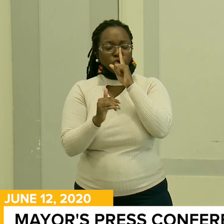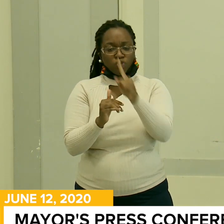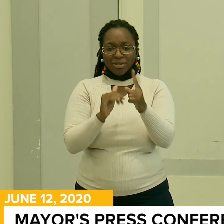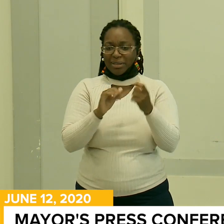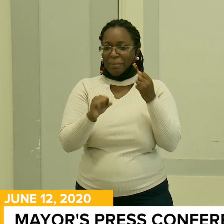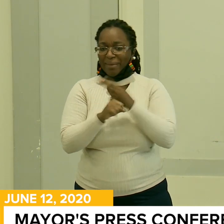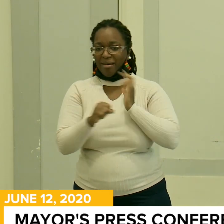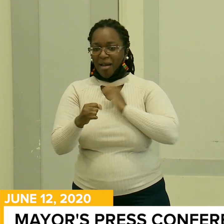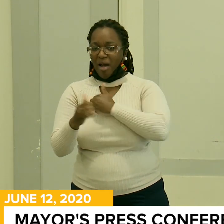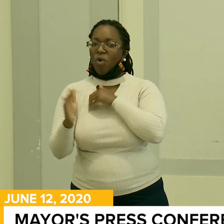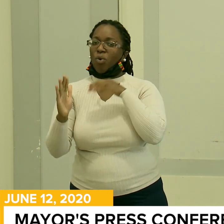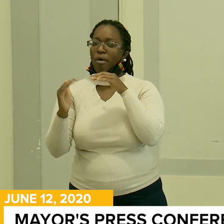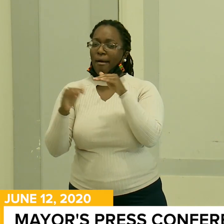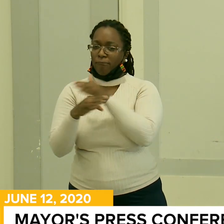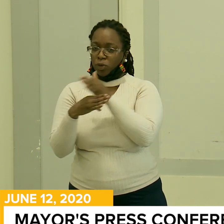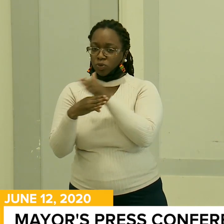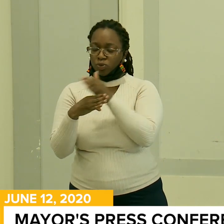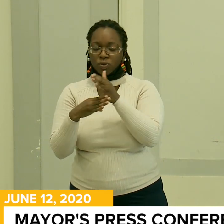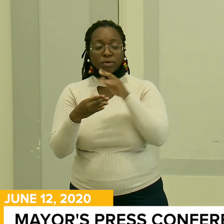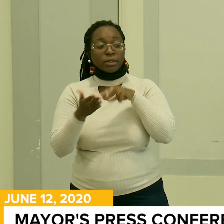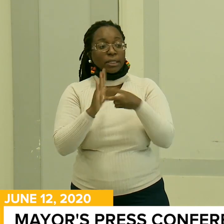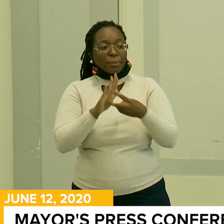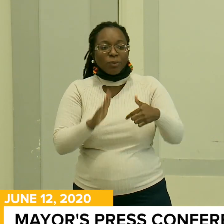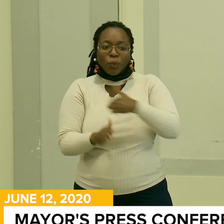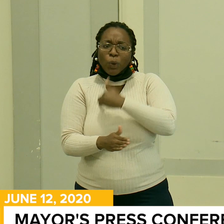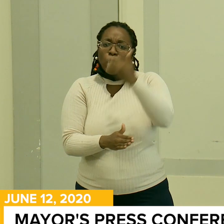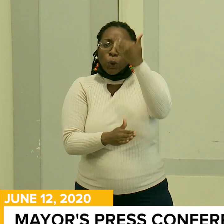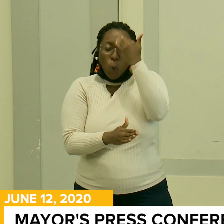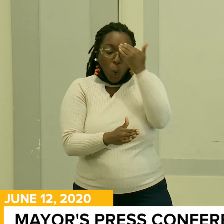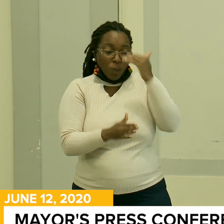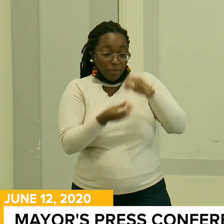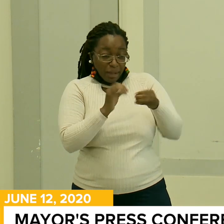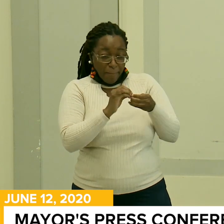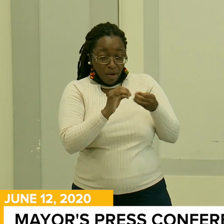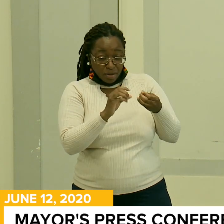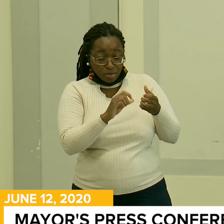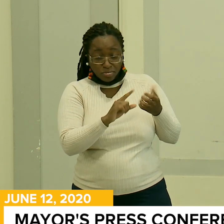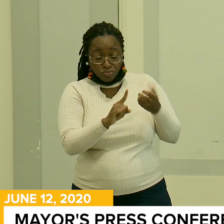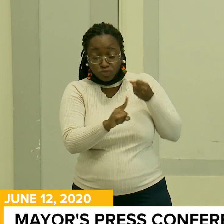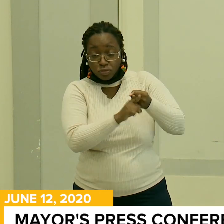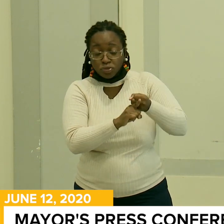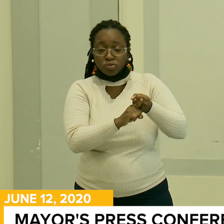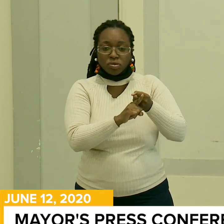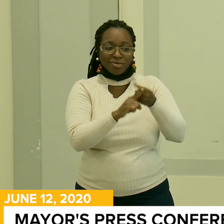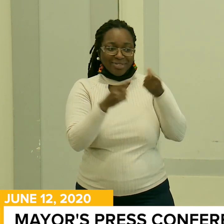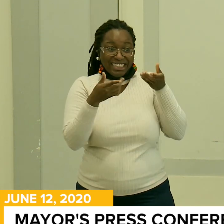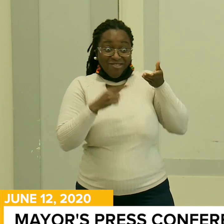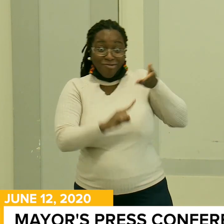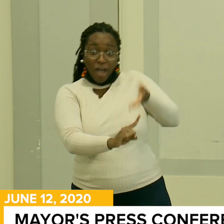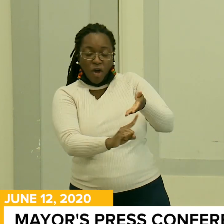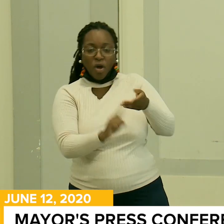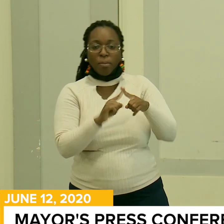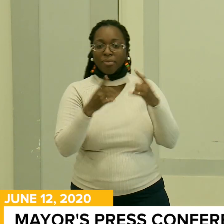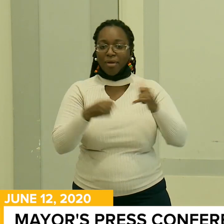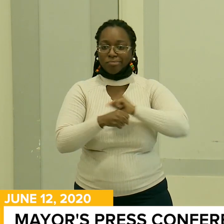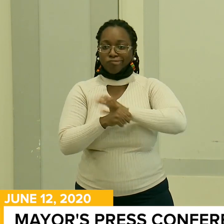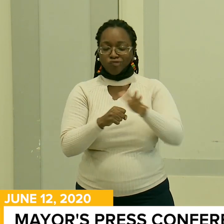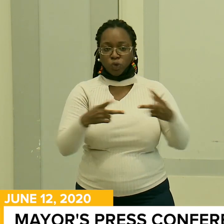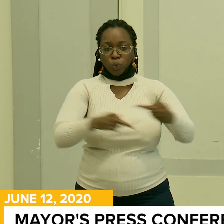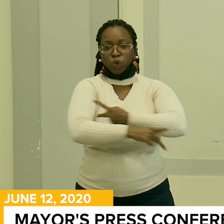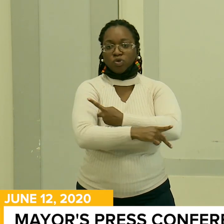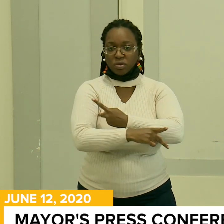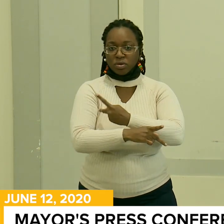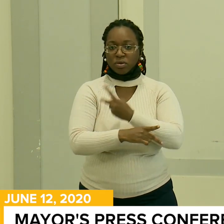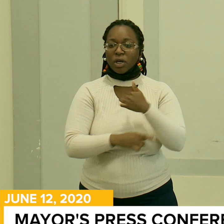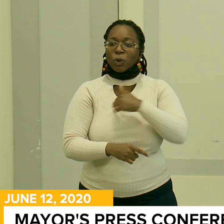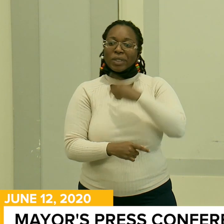at the neighborhood level that we have always known existed, but that have been exacerbated by this pandemic. We also know that the risk